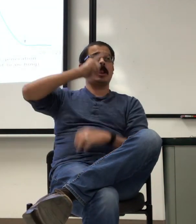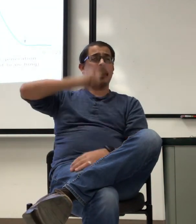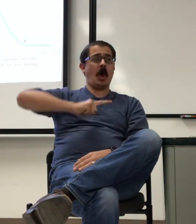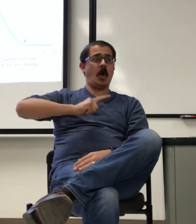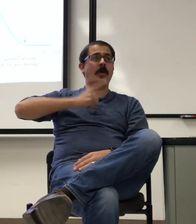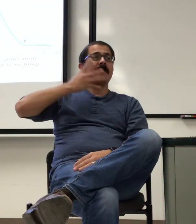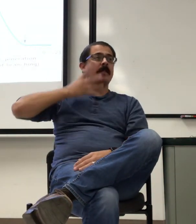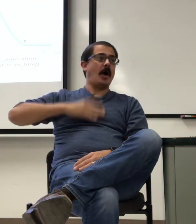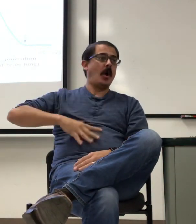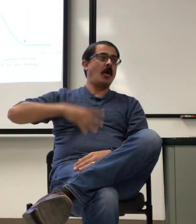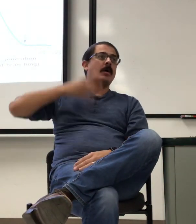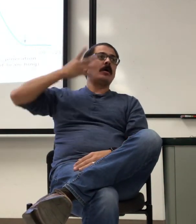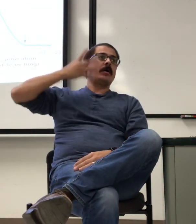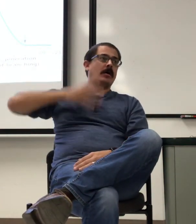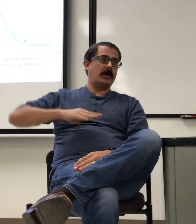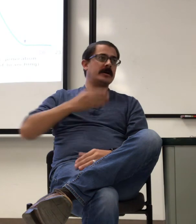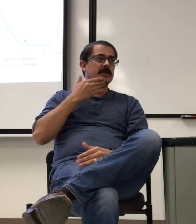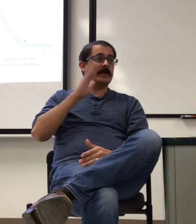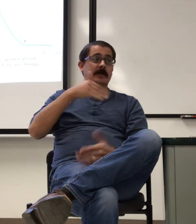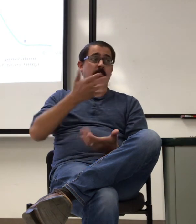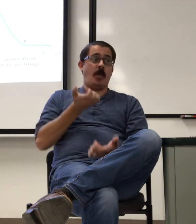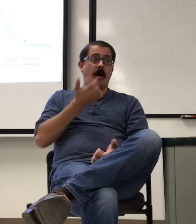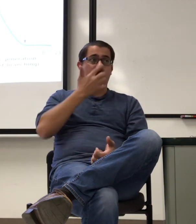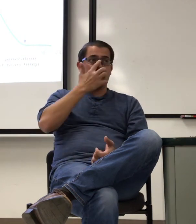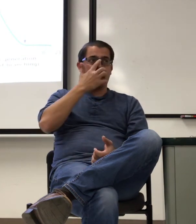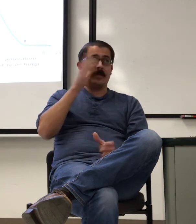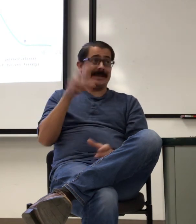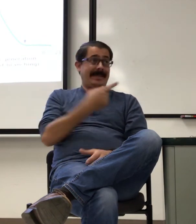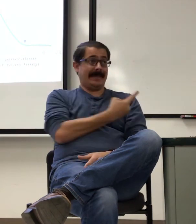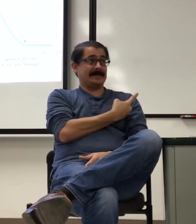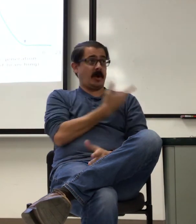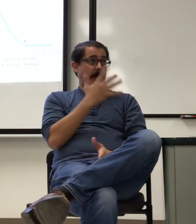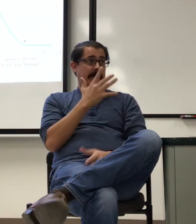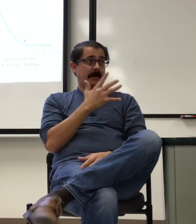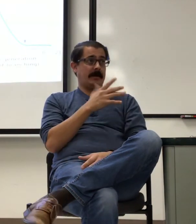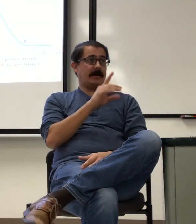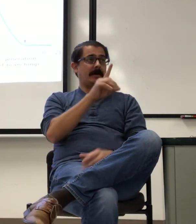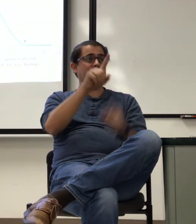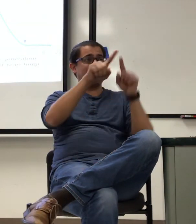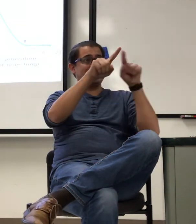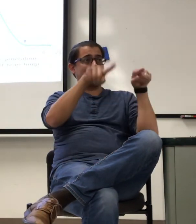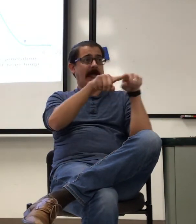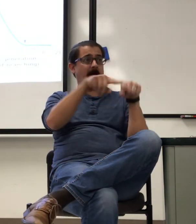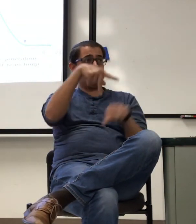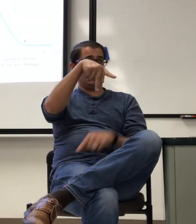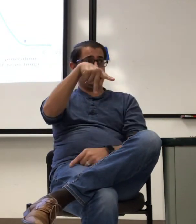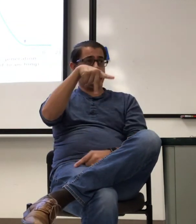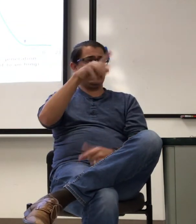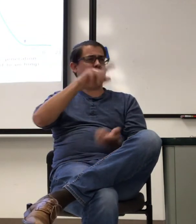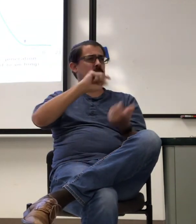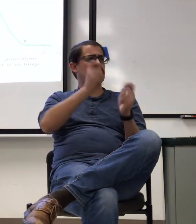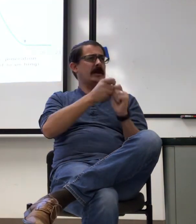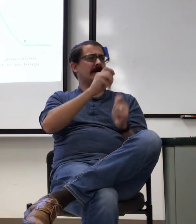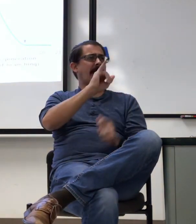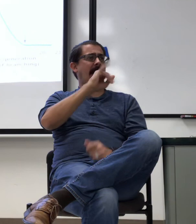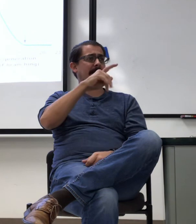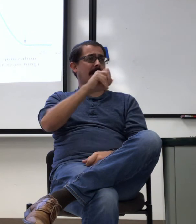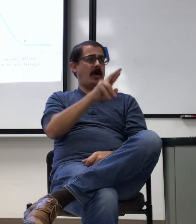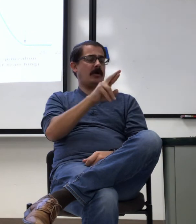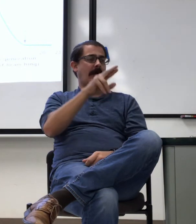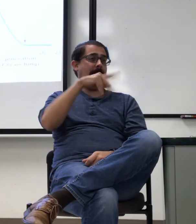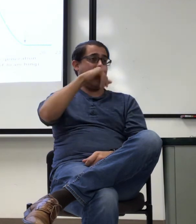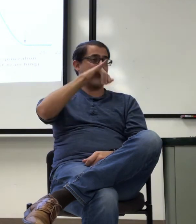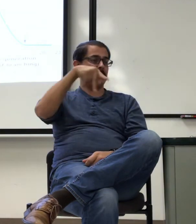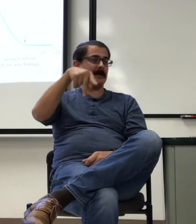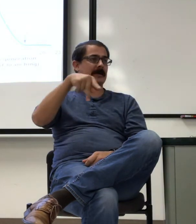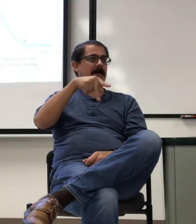kind of what we want in this system. Now, we did this, the delta P, like when you change the intrapulmonary pressure